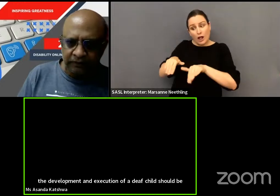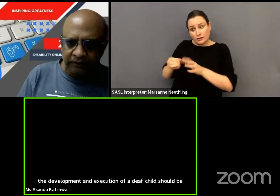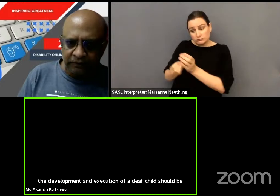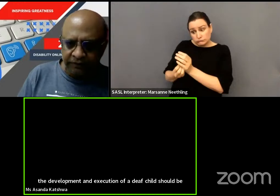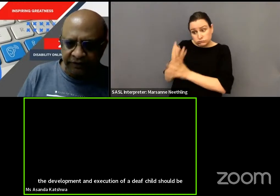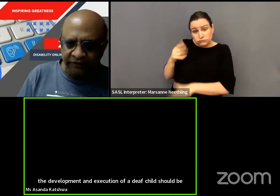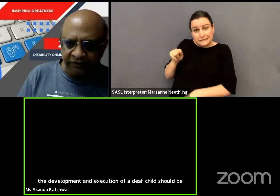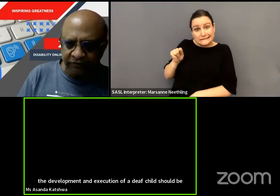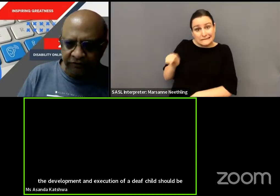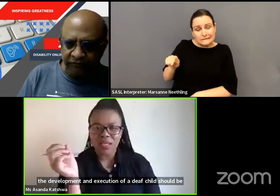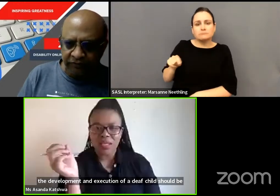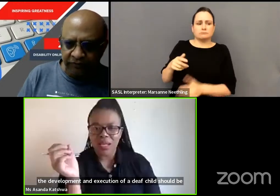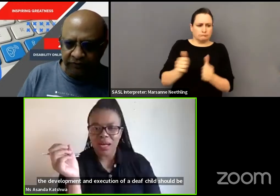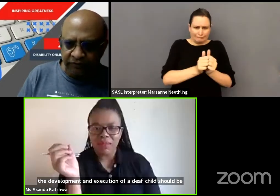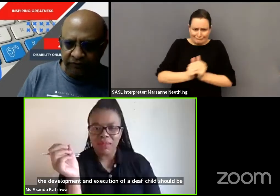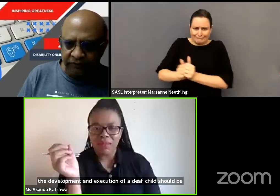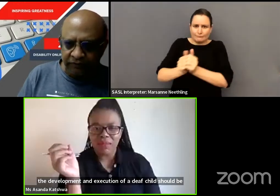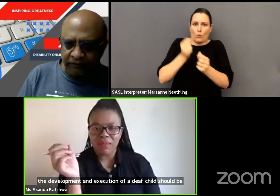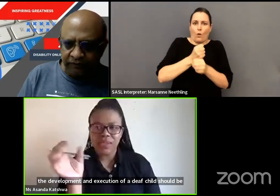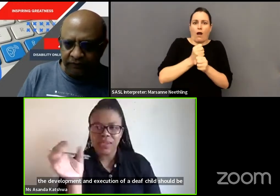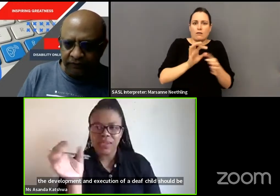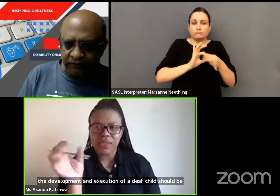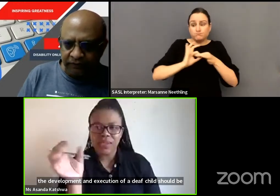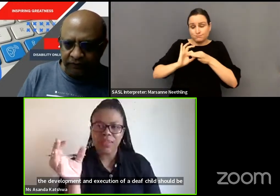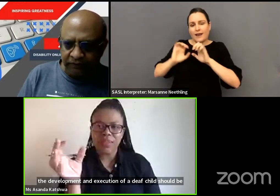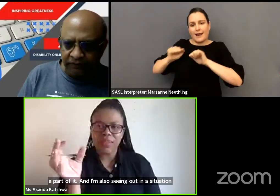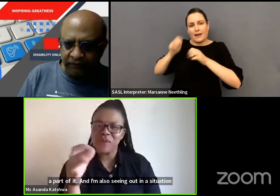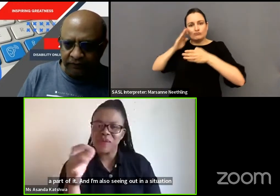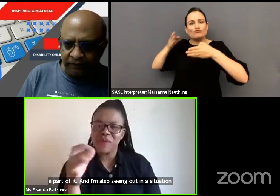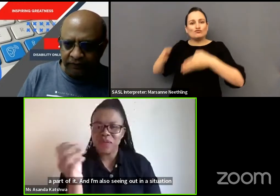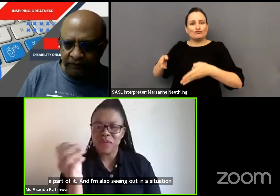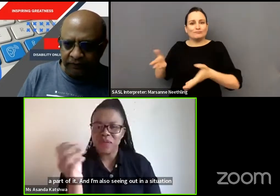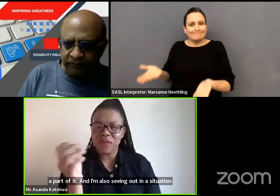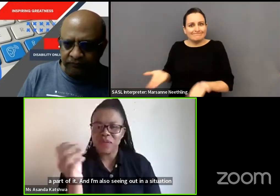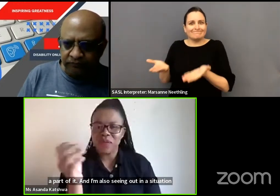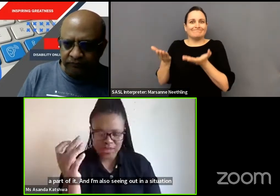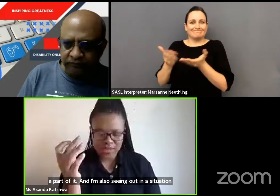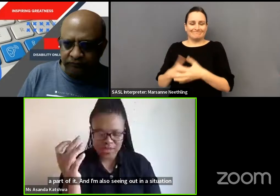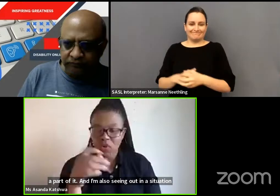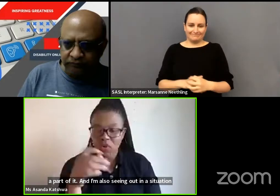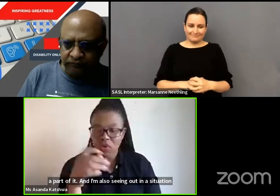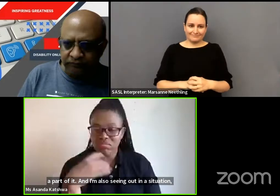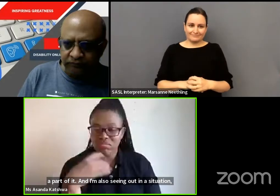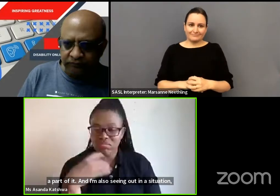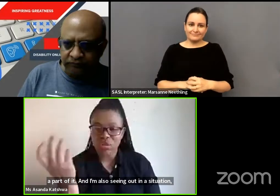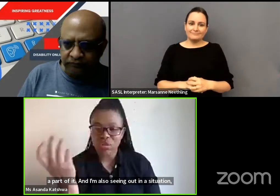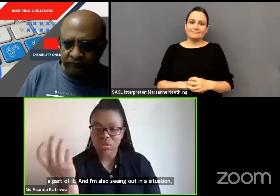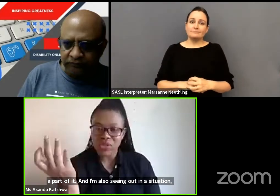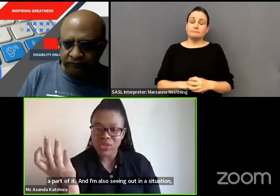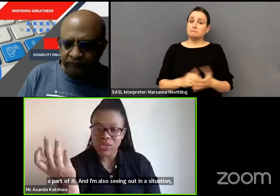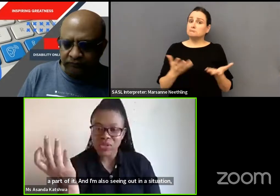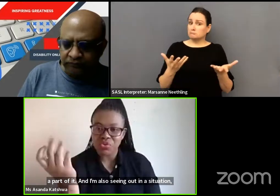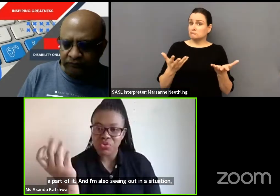it. And I'm also seeing a situation perhaps through HETSA or a new institution